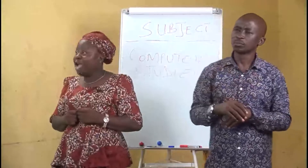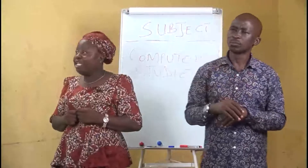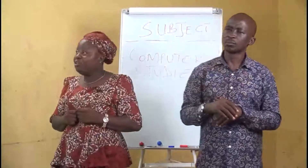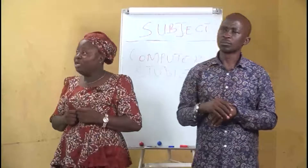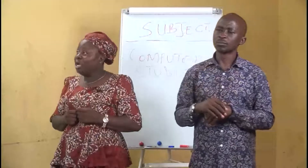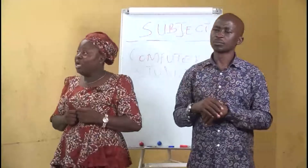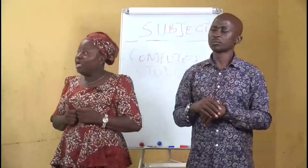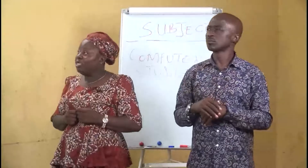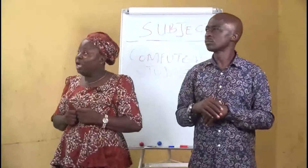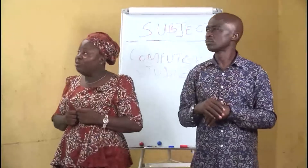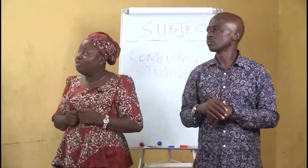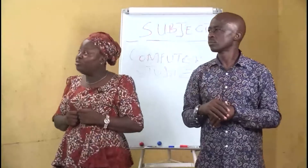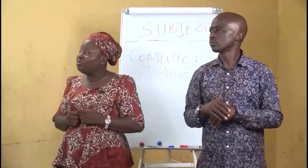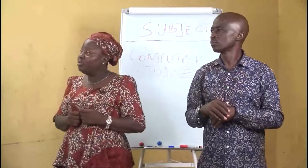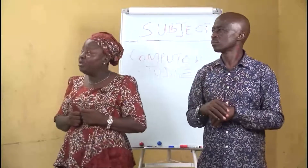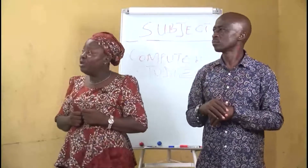before I